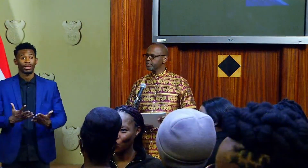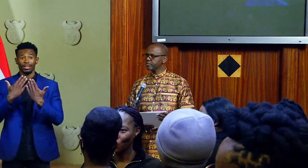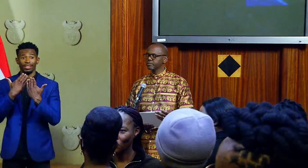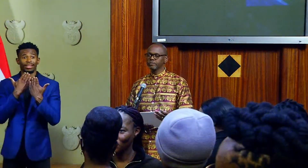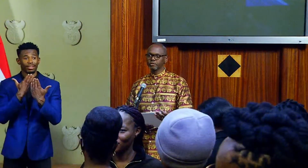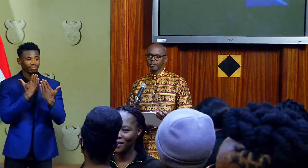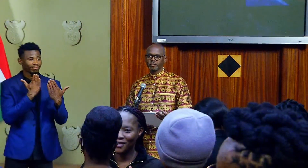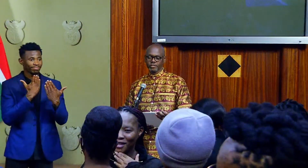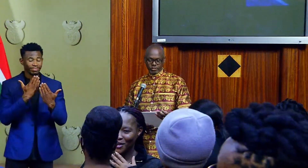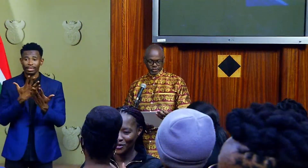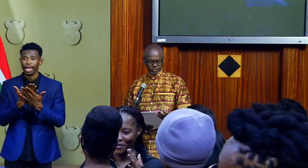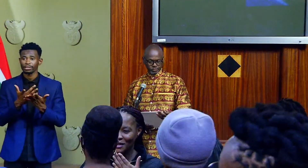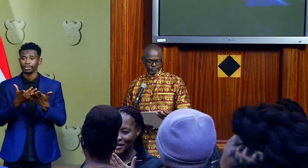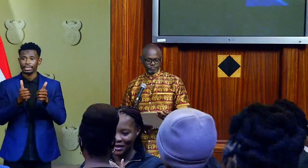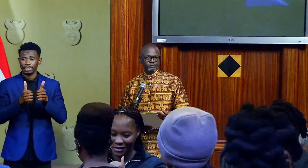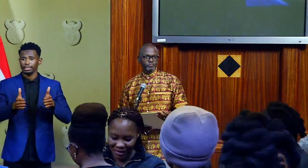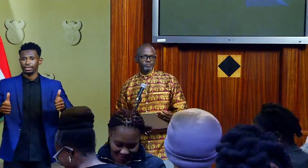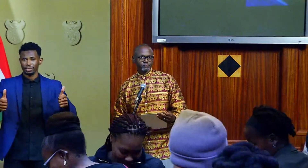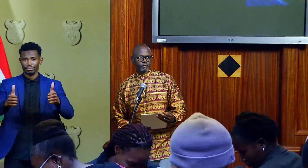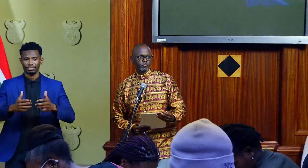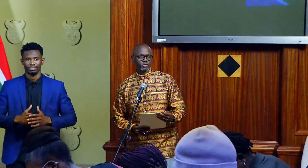Thank you very much. You may be seated.